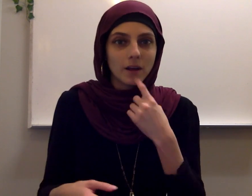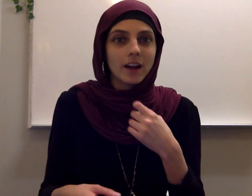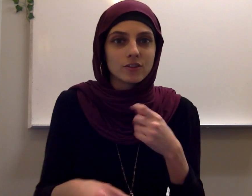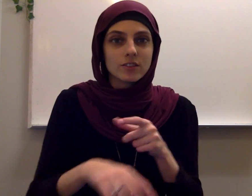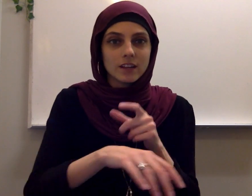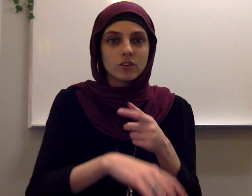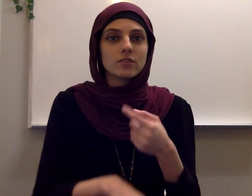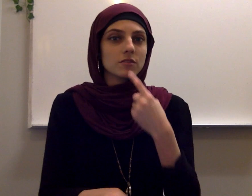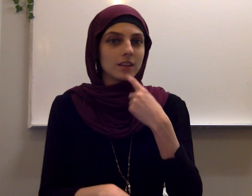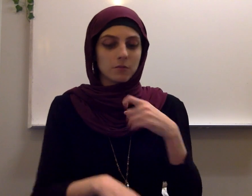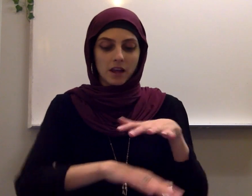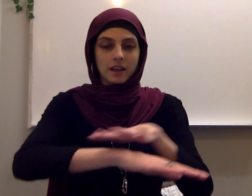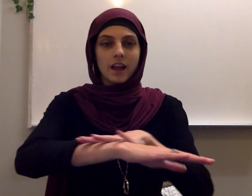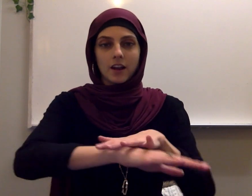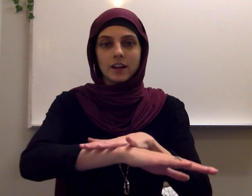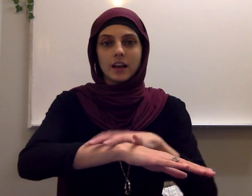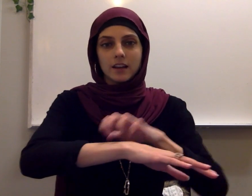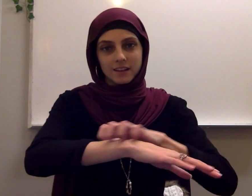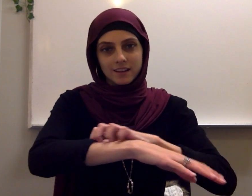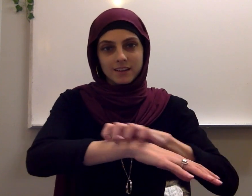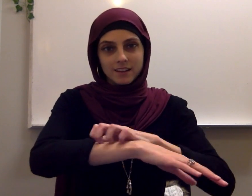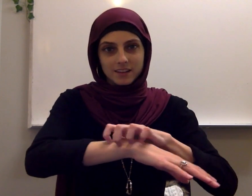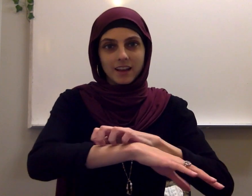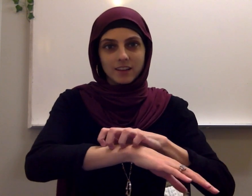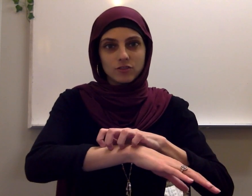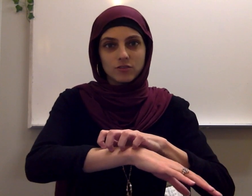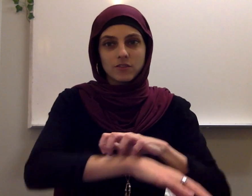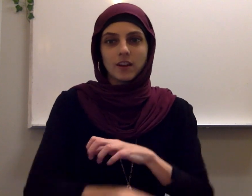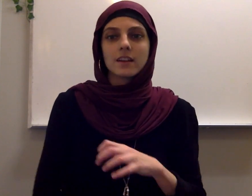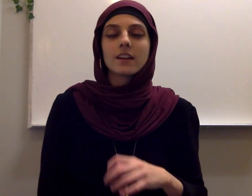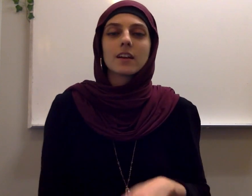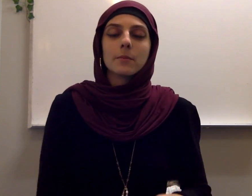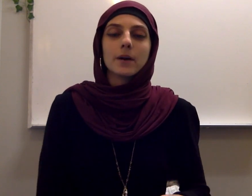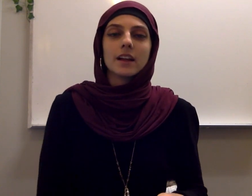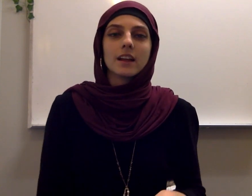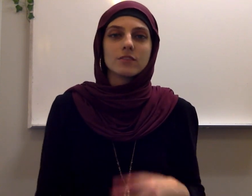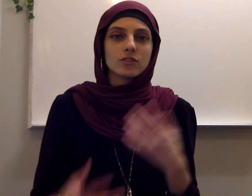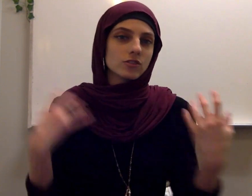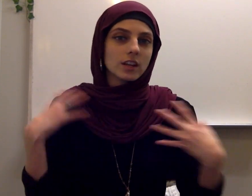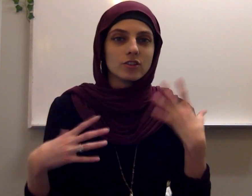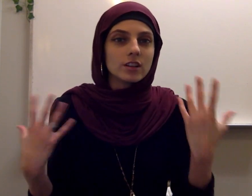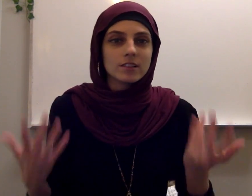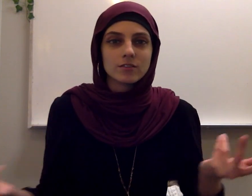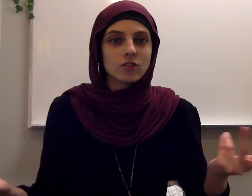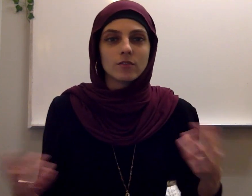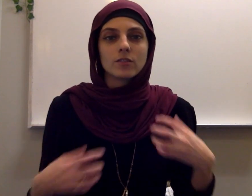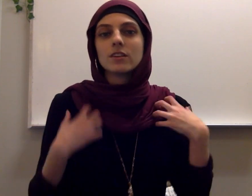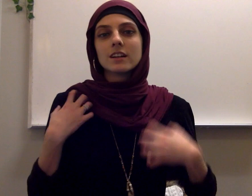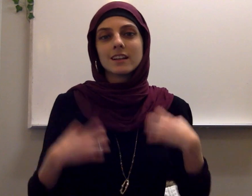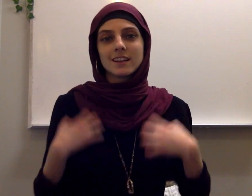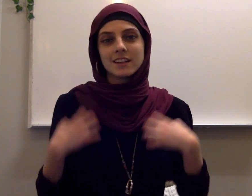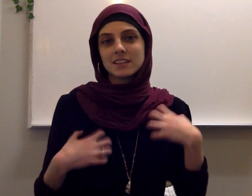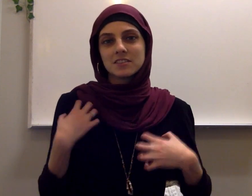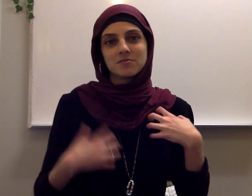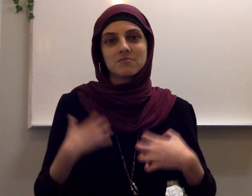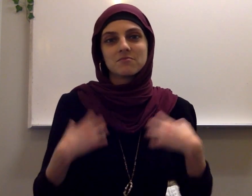rash is itchy, so you say red area itch, right? But if you're just itchy in general,